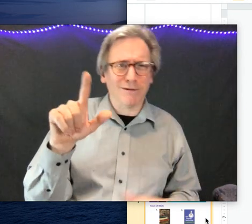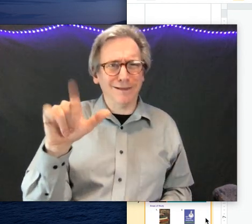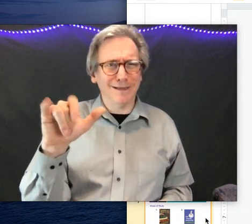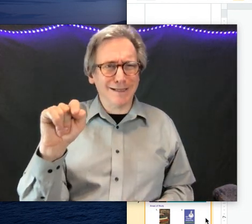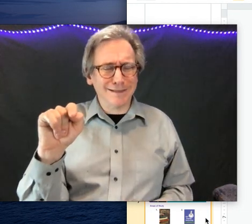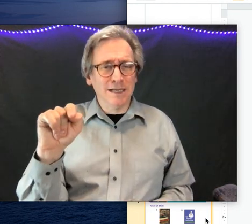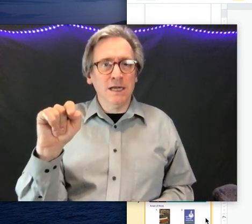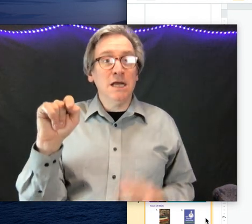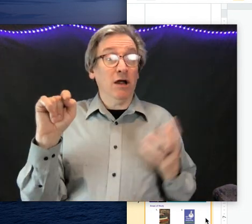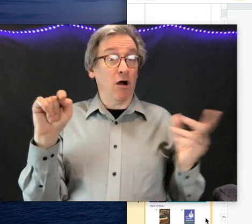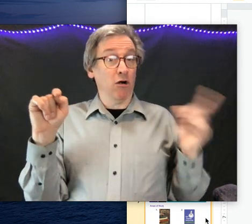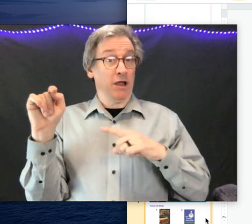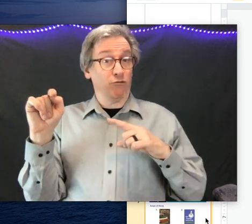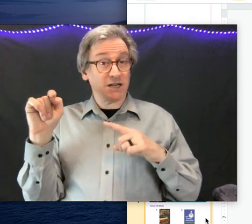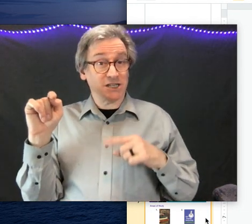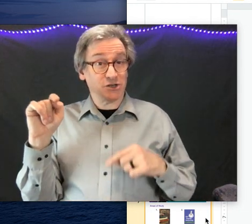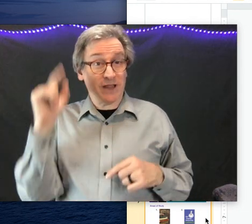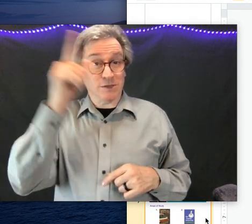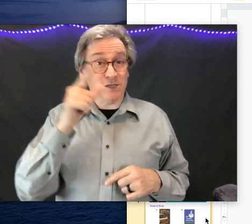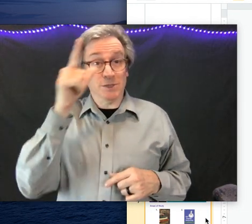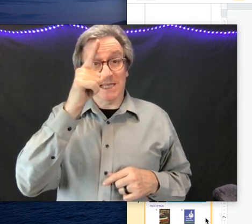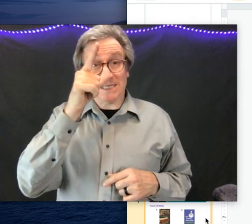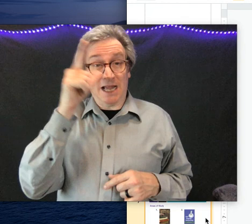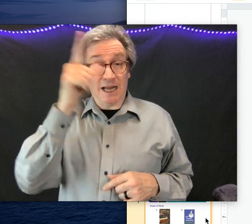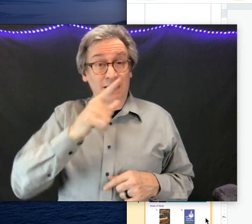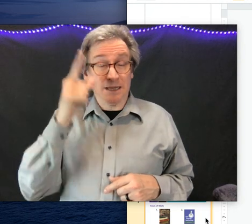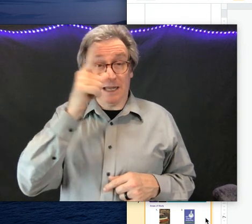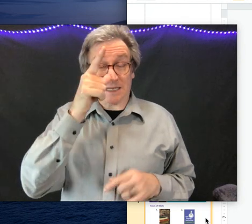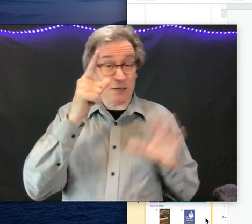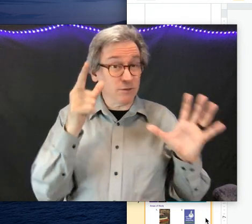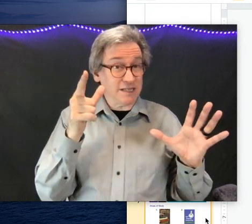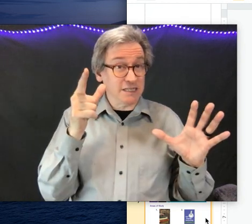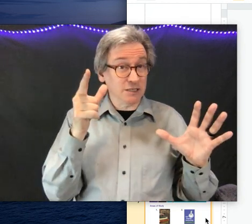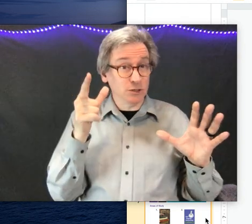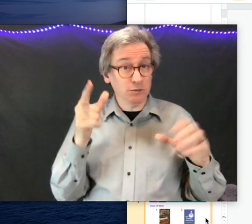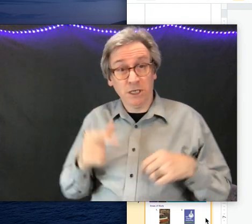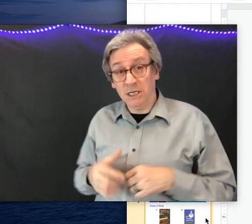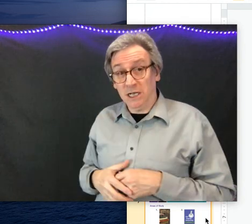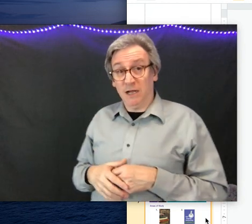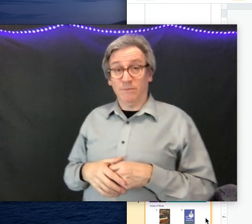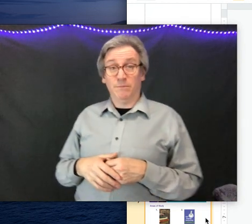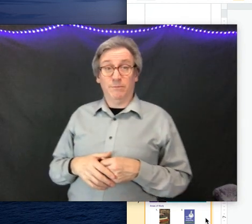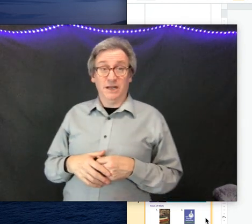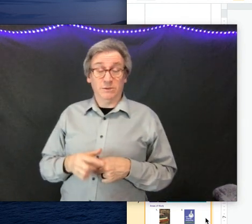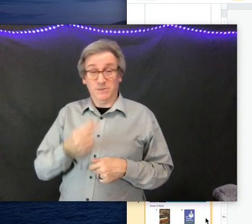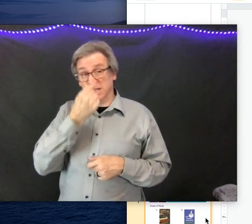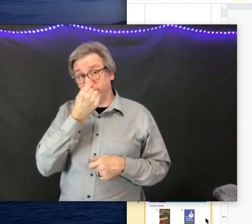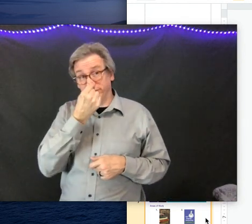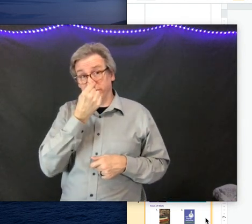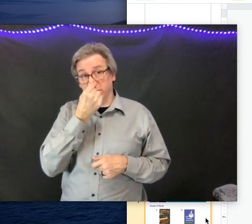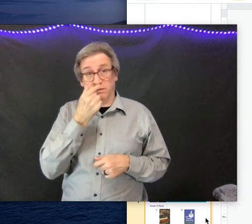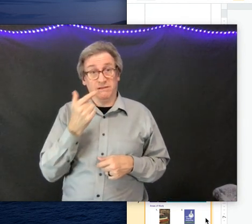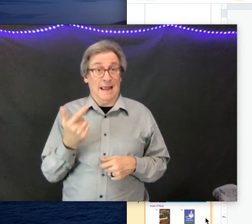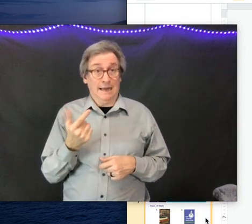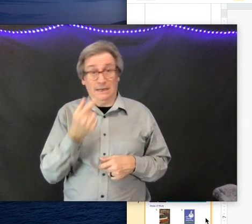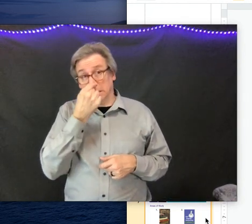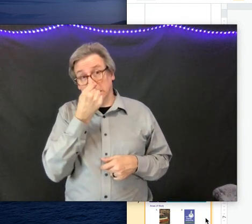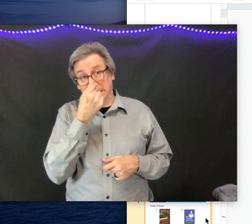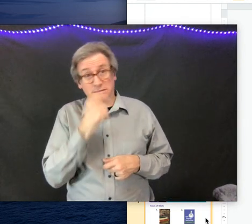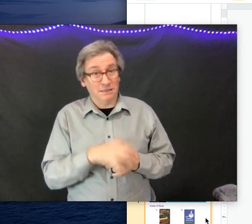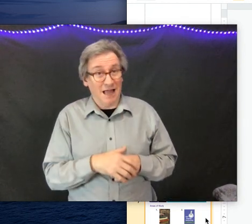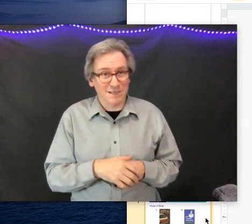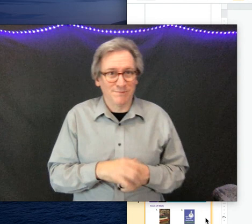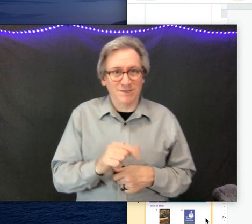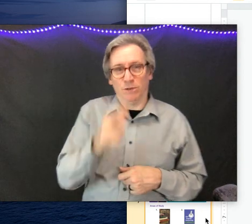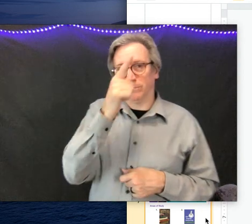literature, right? Lit. In Rochester, they used to use this sign, lit. I don't know if they still do, but it was because they hated